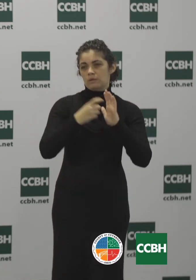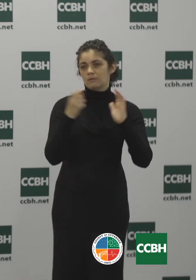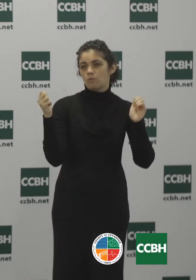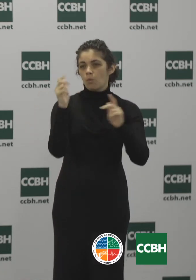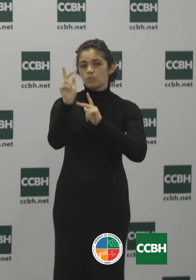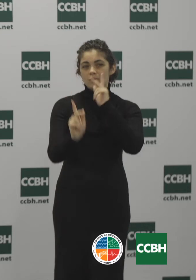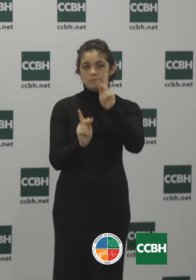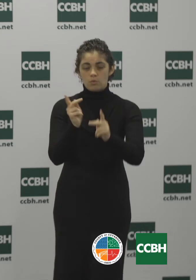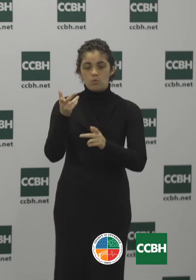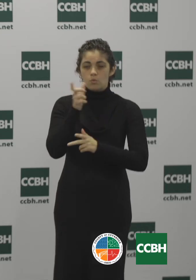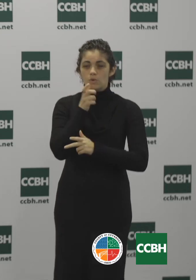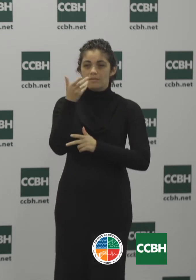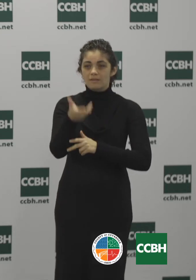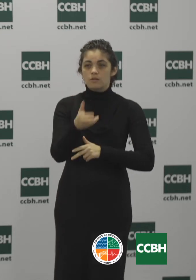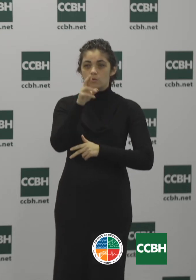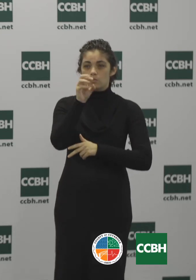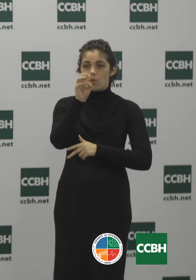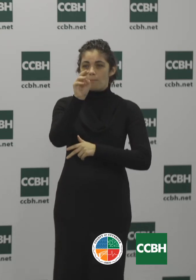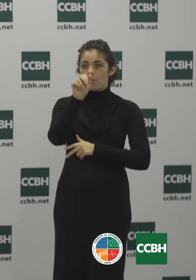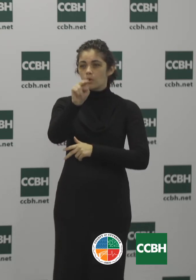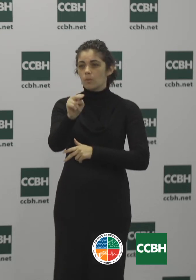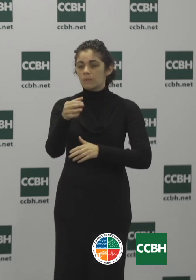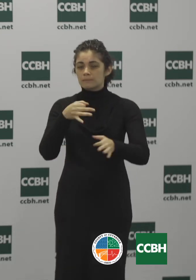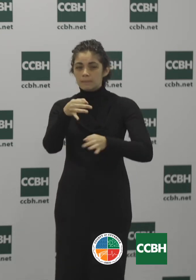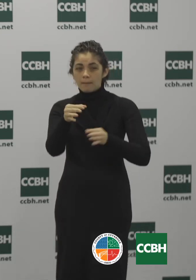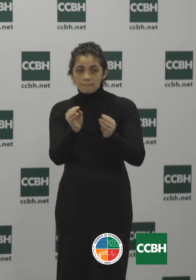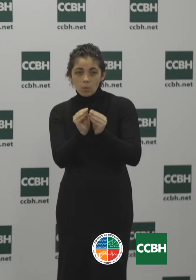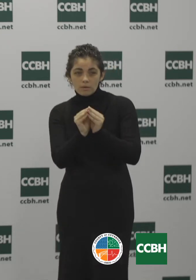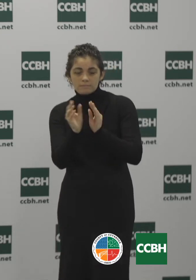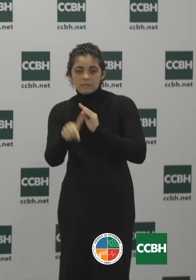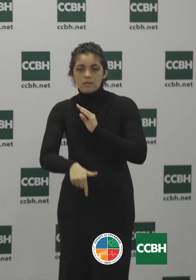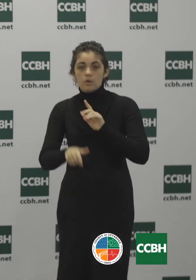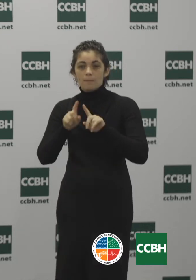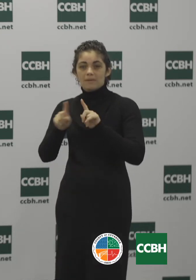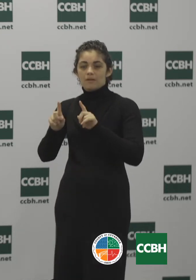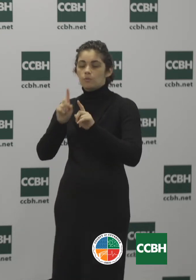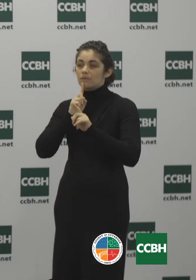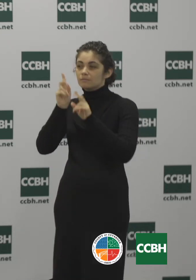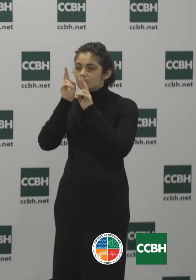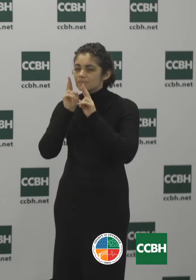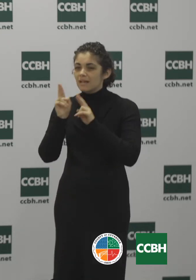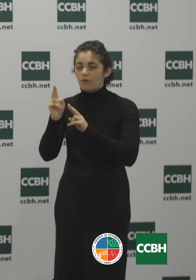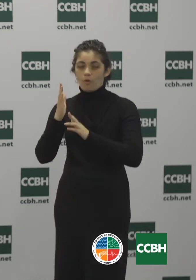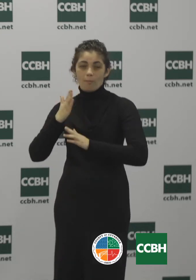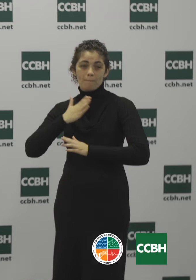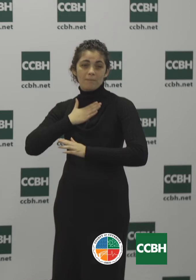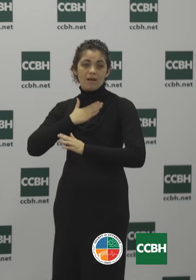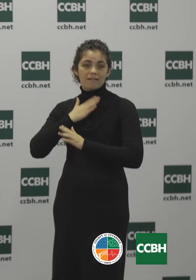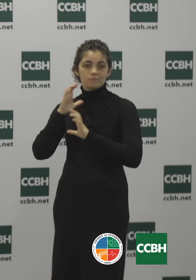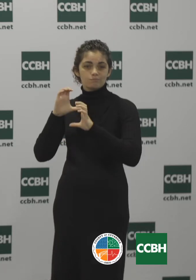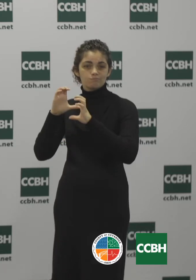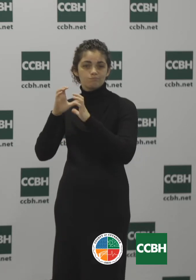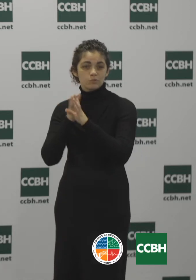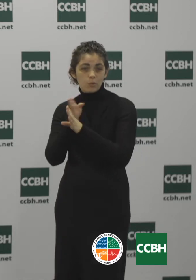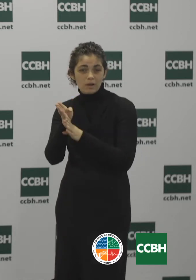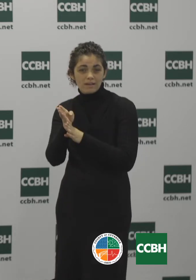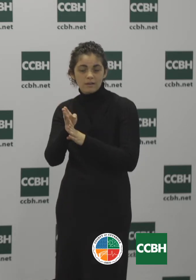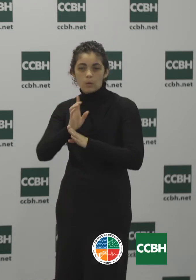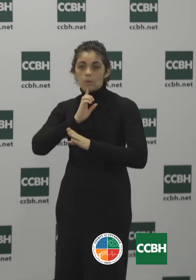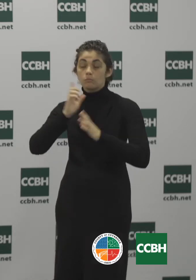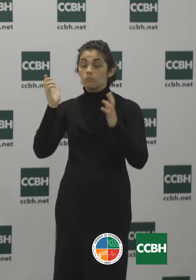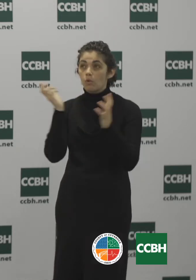those individuals. Ramona will talk about that a little bit more, but I have had the privilege over my career of working with